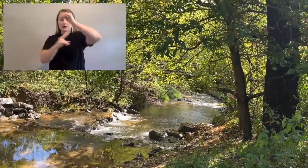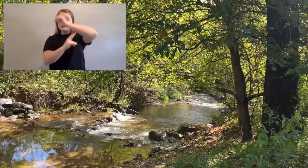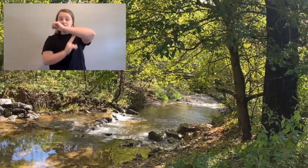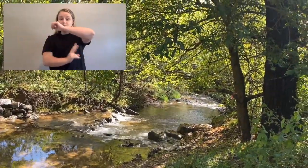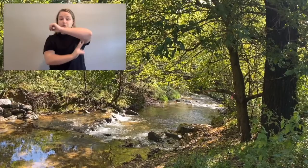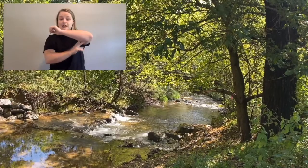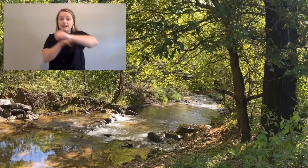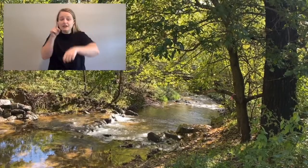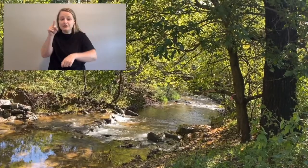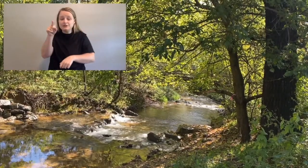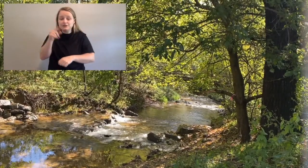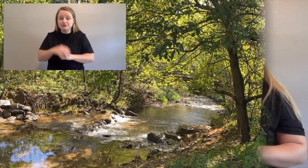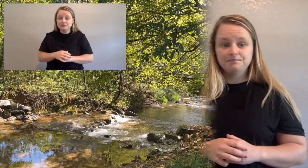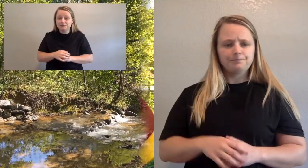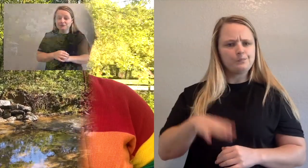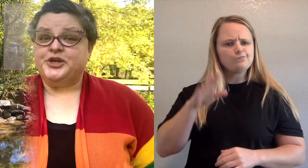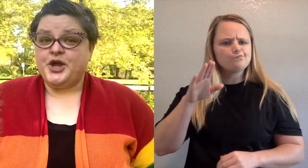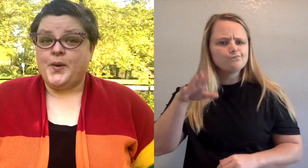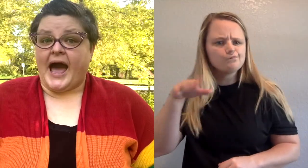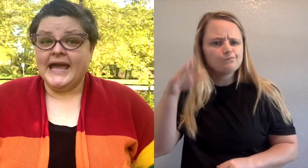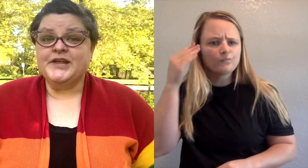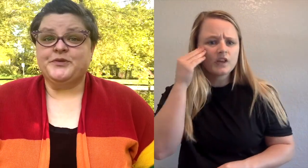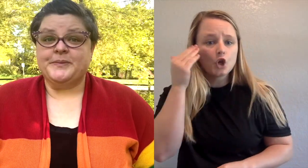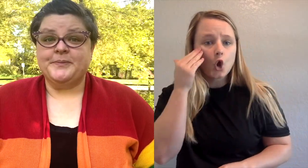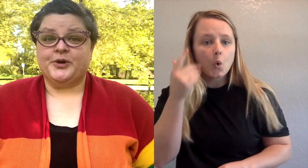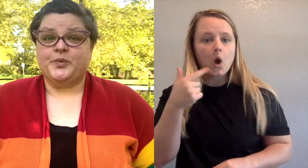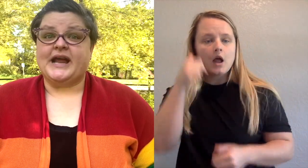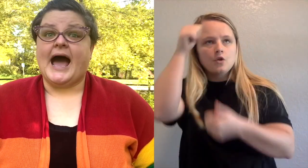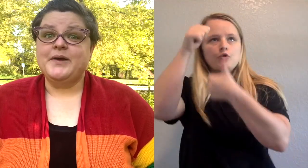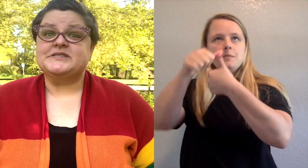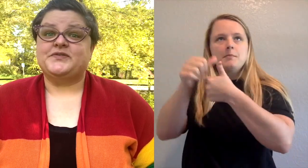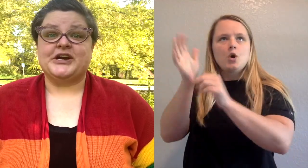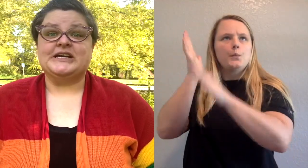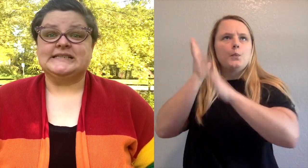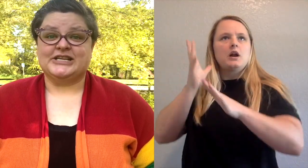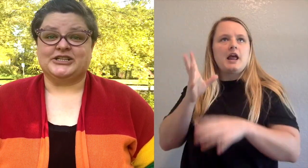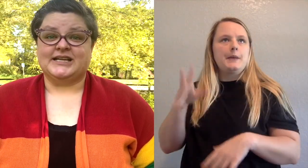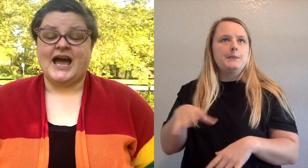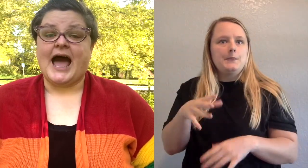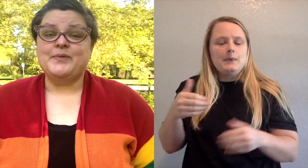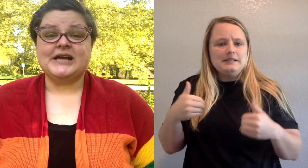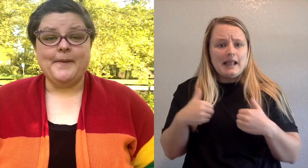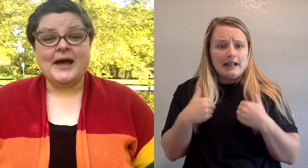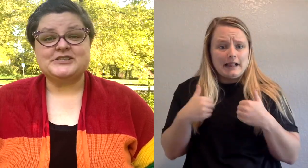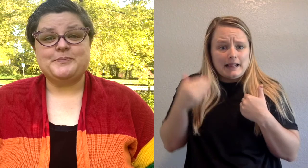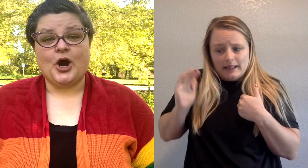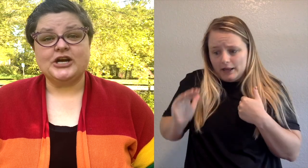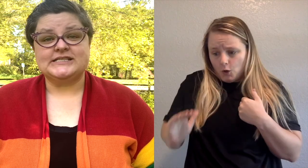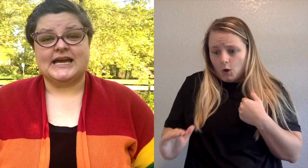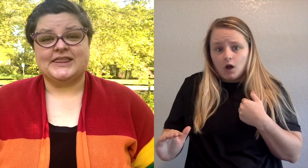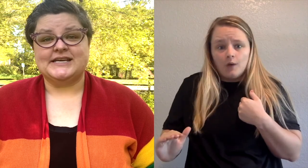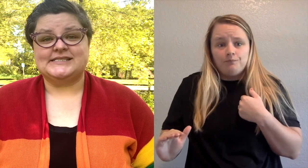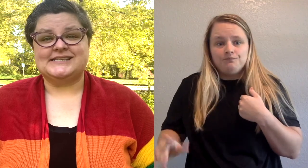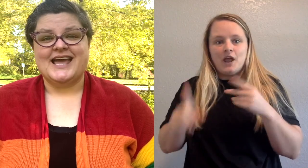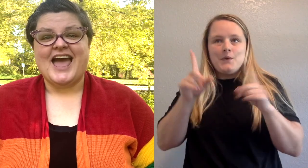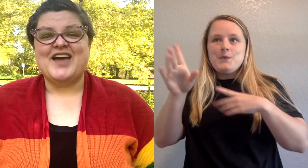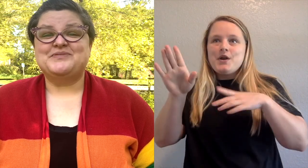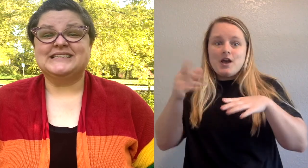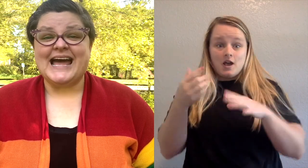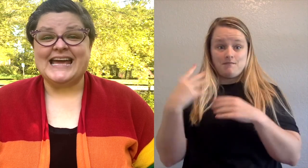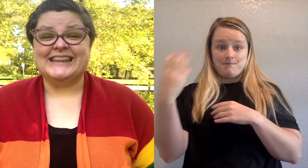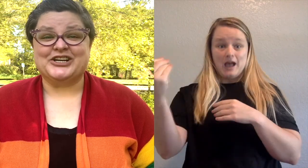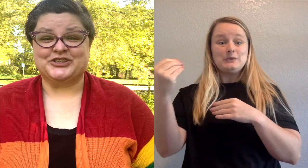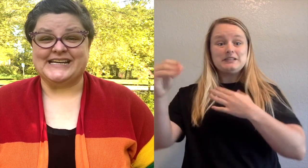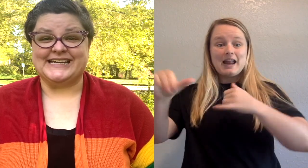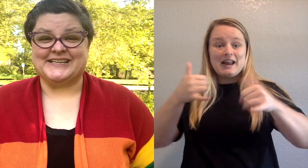There's the bridge. You know, I can remember when I was very little, I would come out to parks like this and